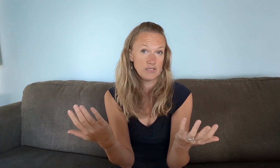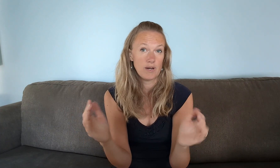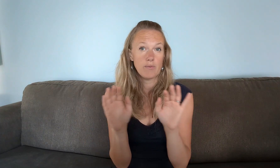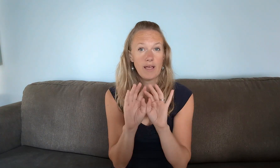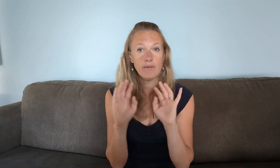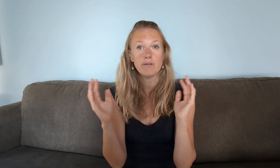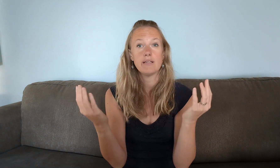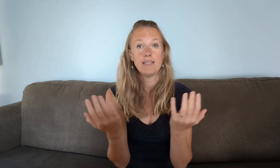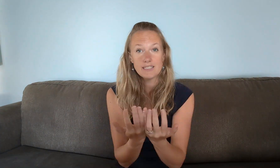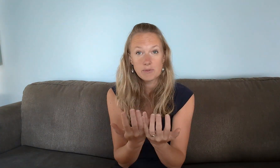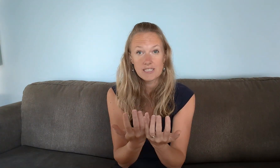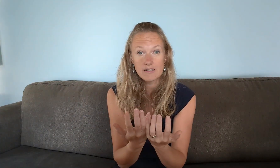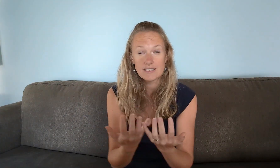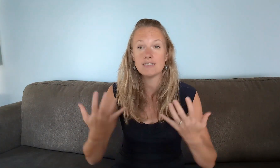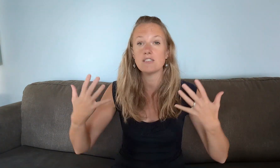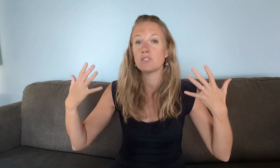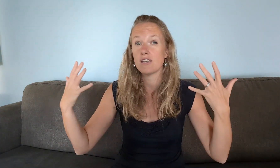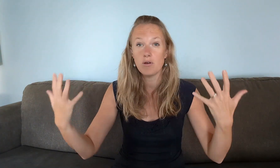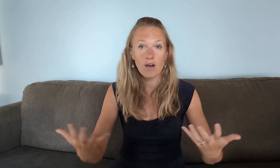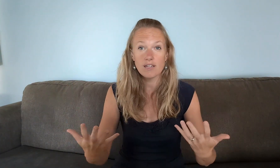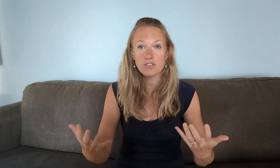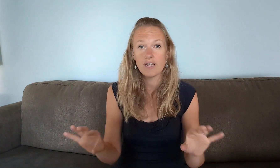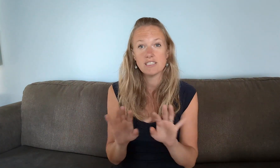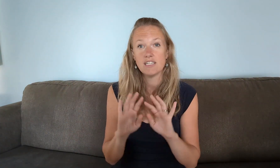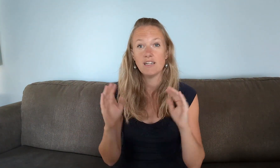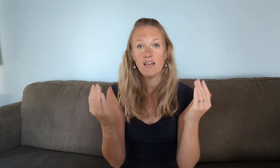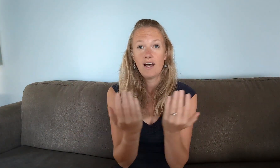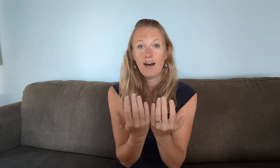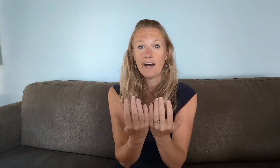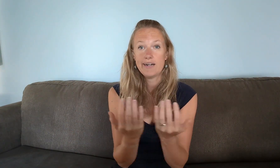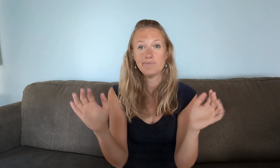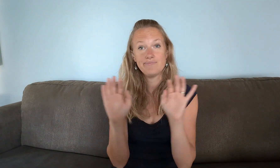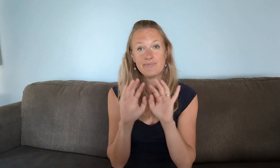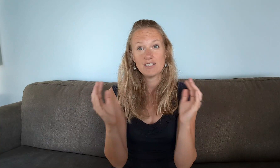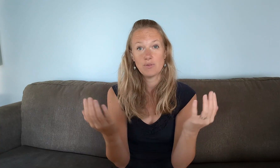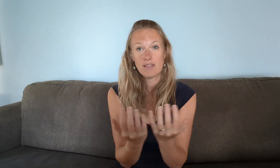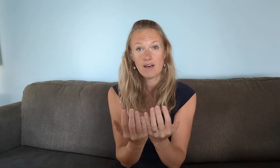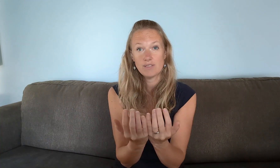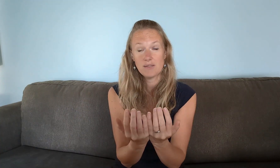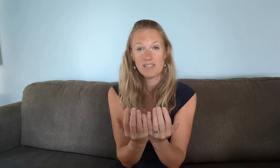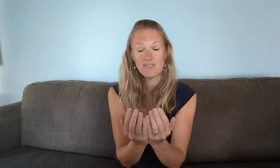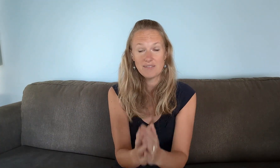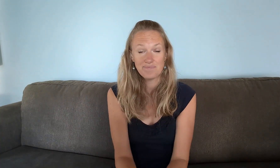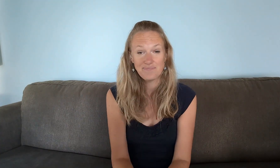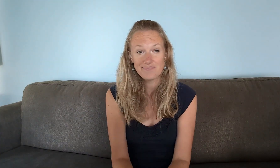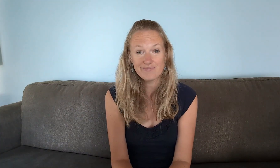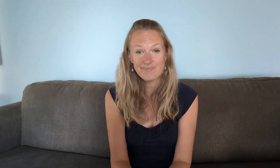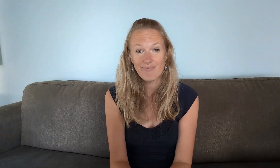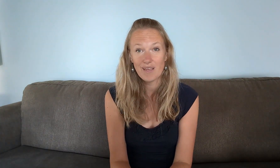what I read in this particular instance, because we're talking about God's creation. That's what they thought was the best fit.